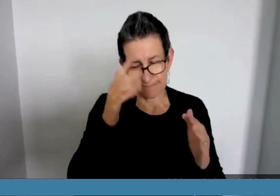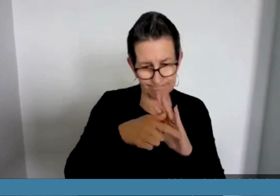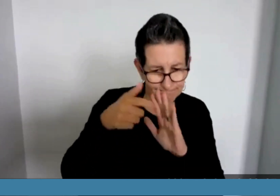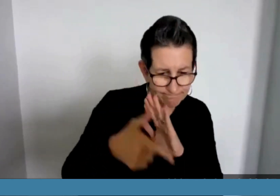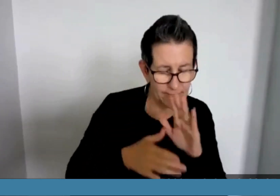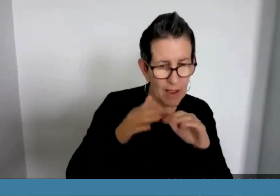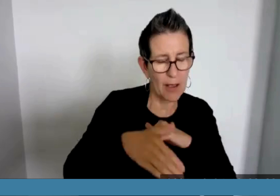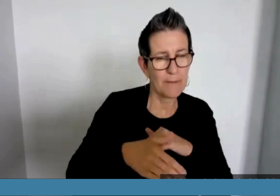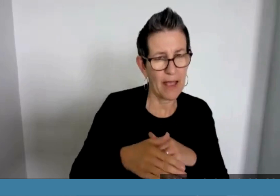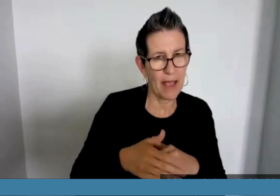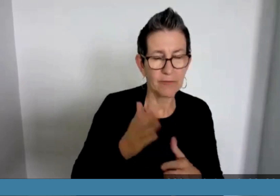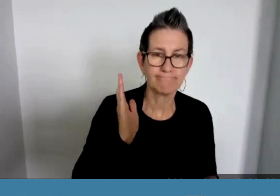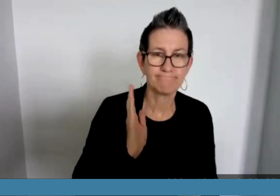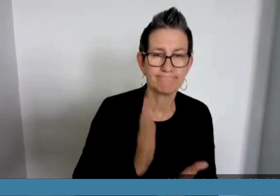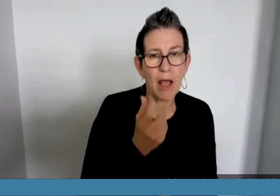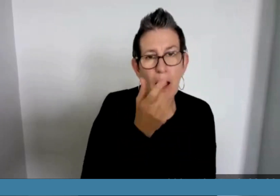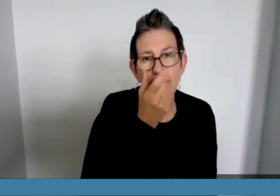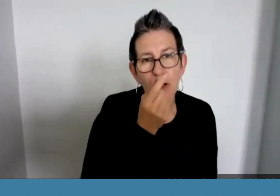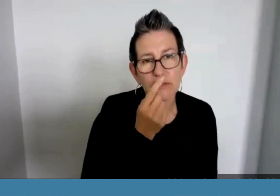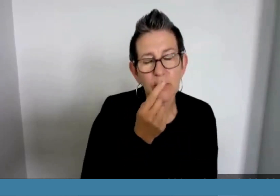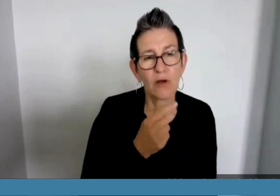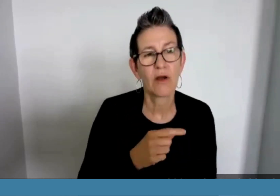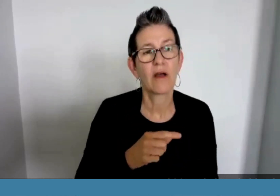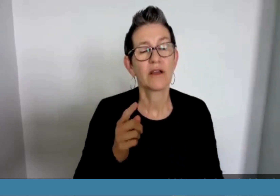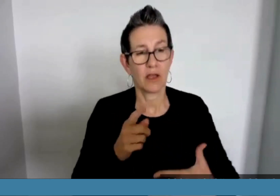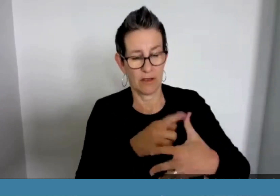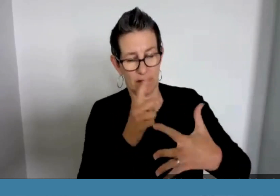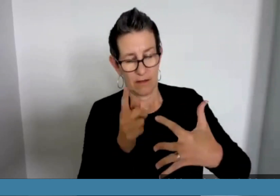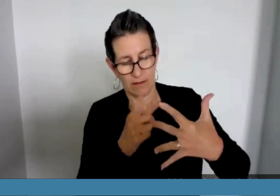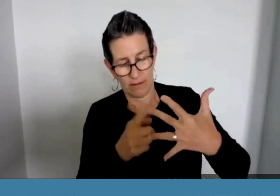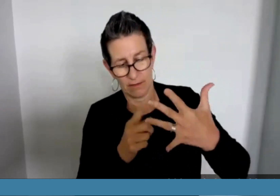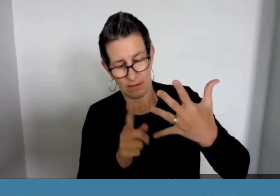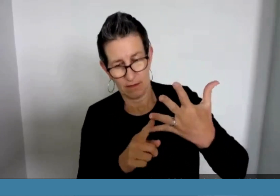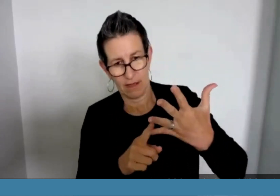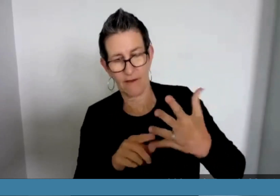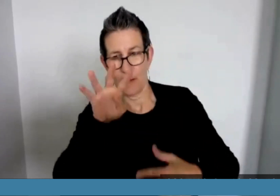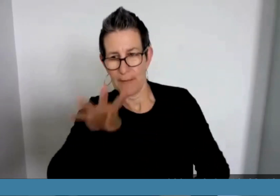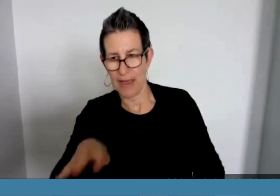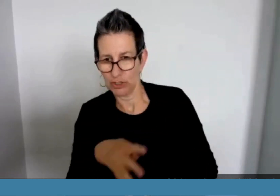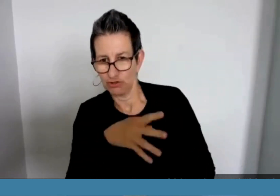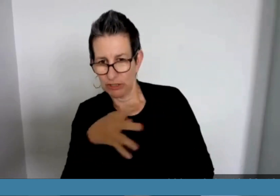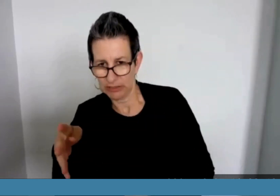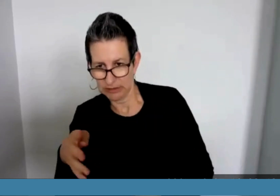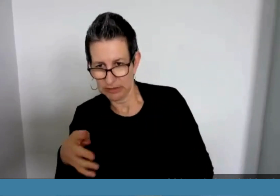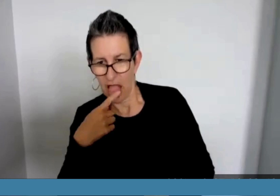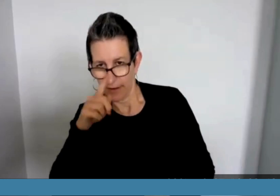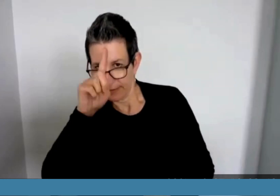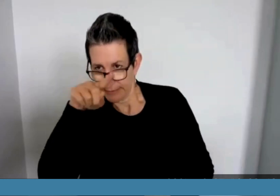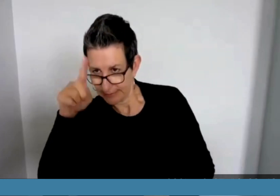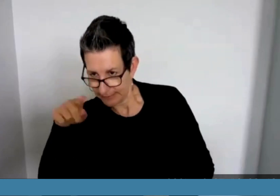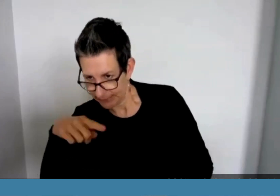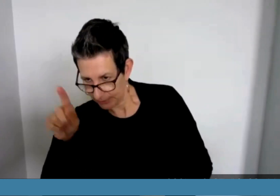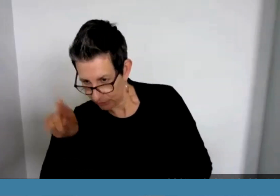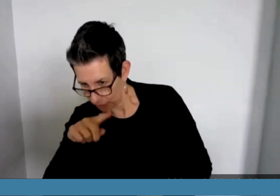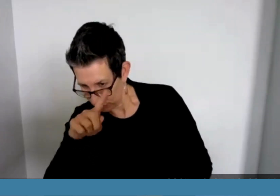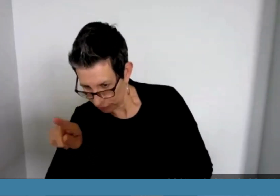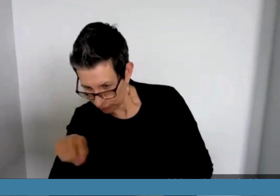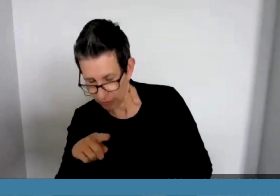these 5 criterion are scored using a matrix, and reviewers on our independent review panels will include people with